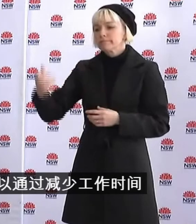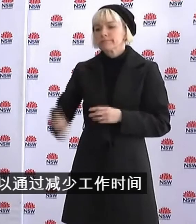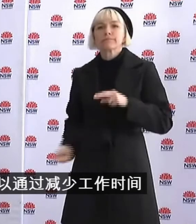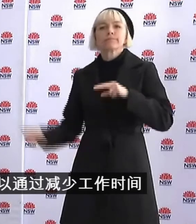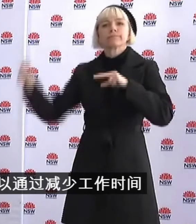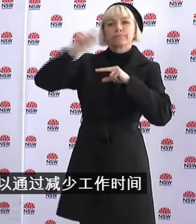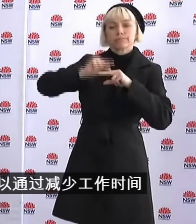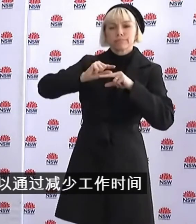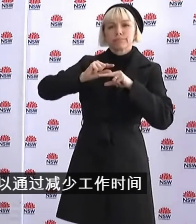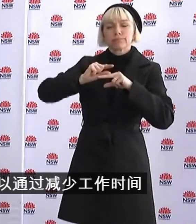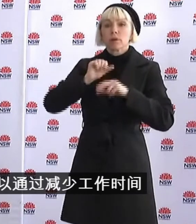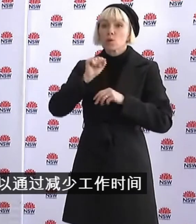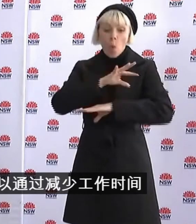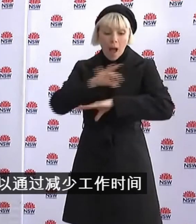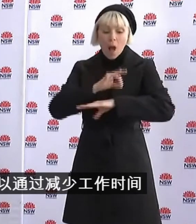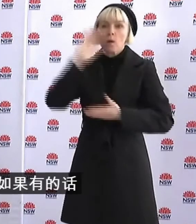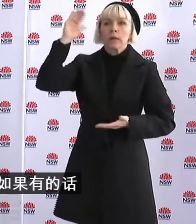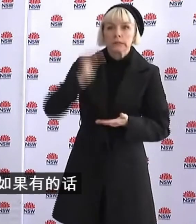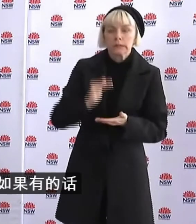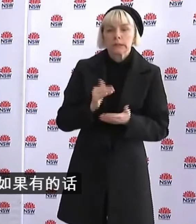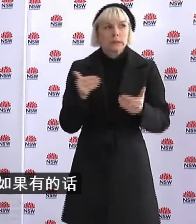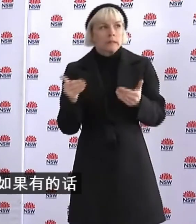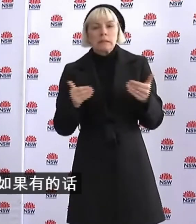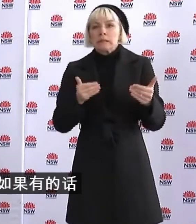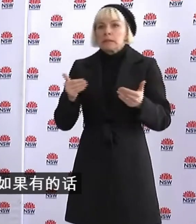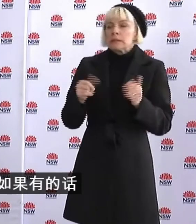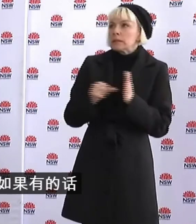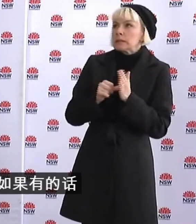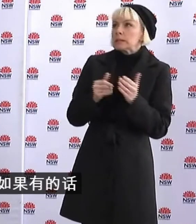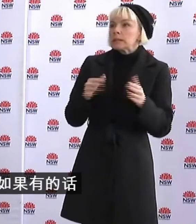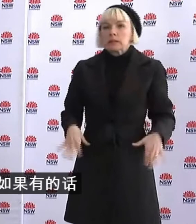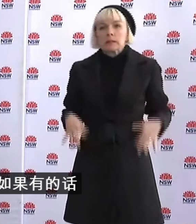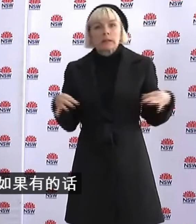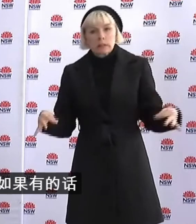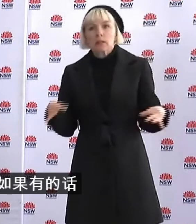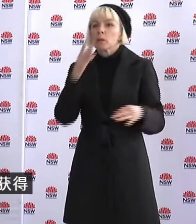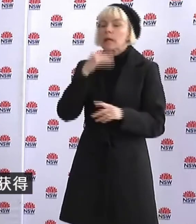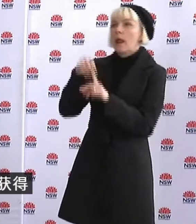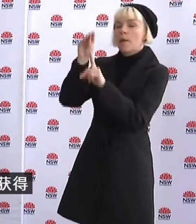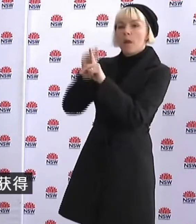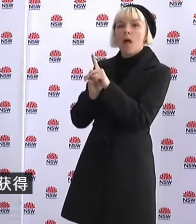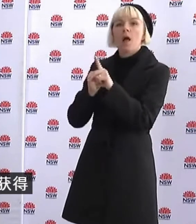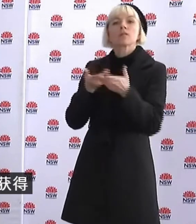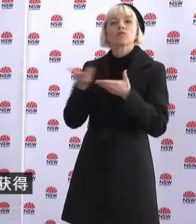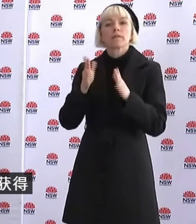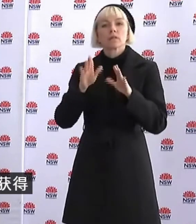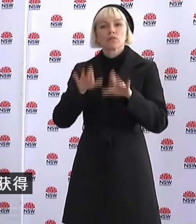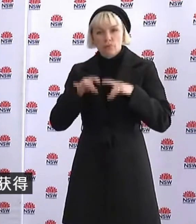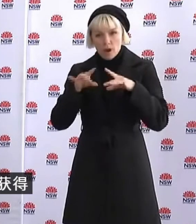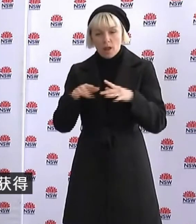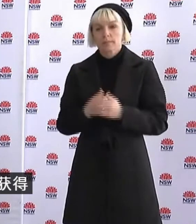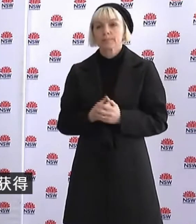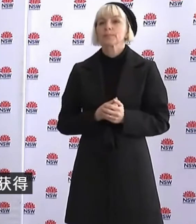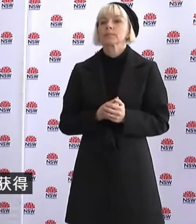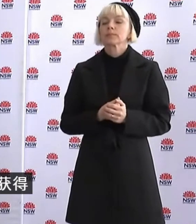who is struggling, has had reduced hours, you can go through Service Australia. But also more generally, if there's any concerns you have about